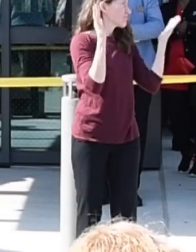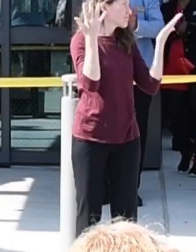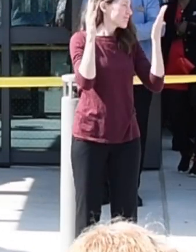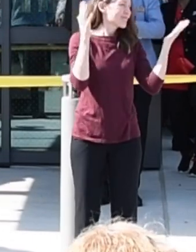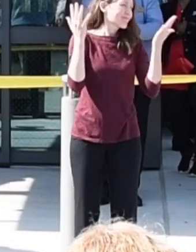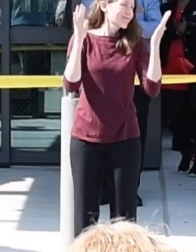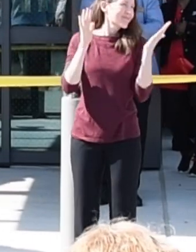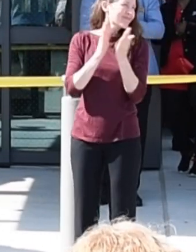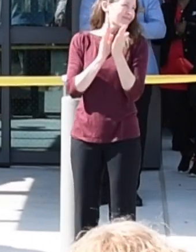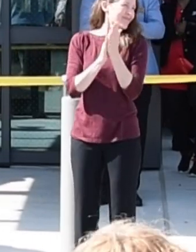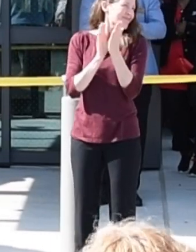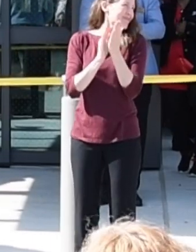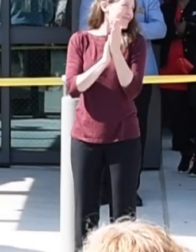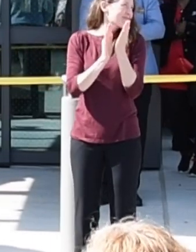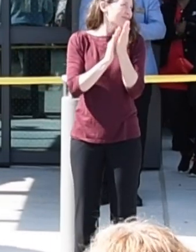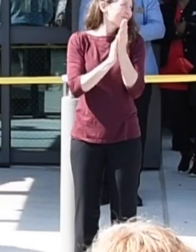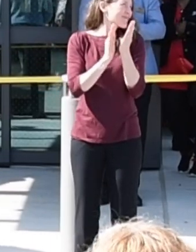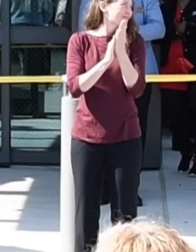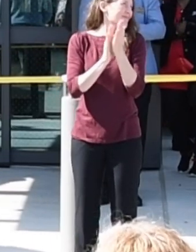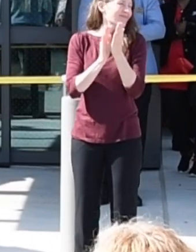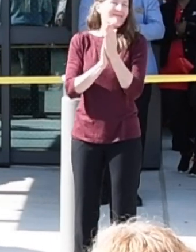applause.